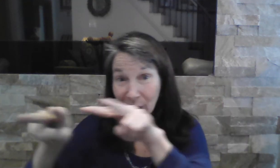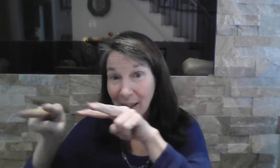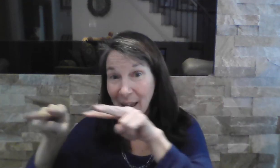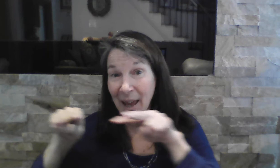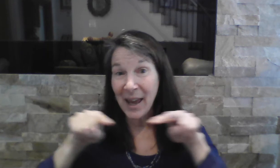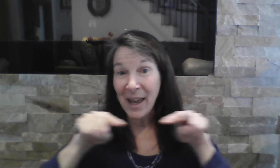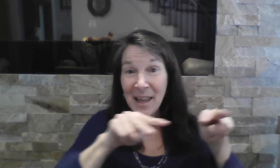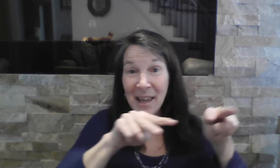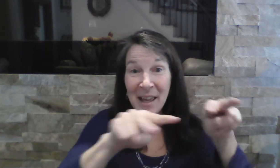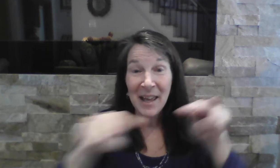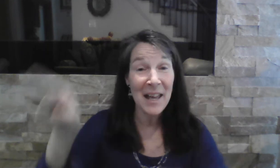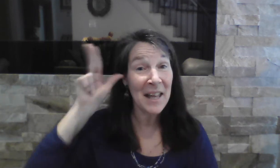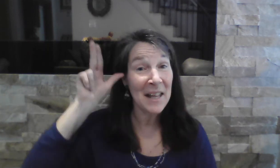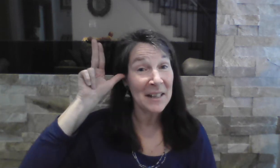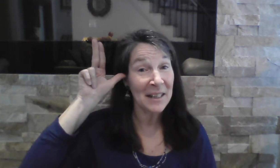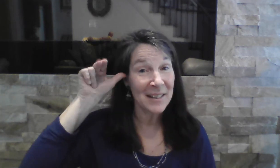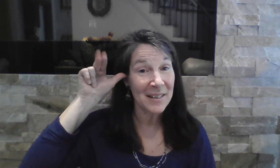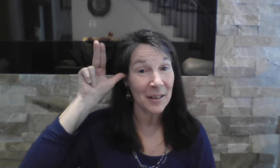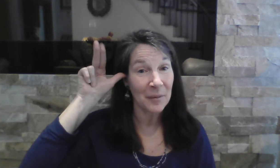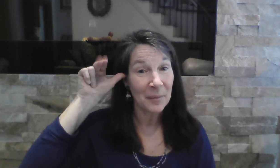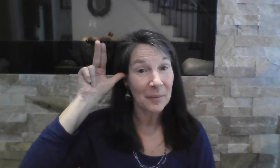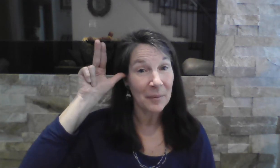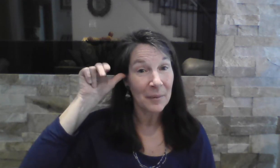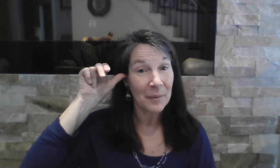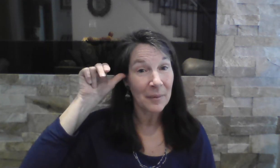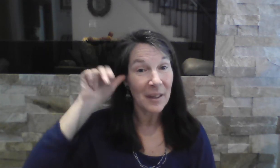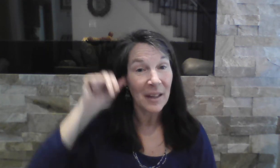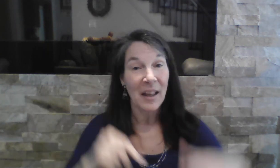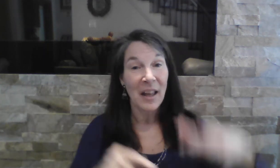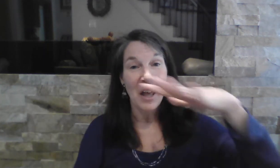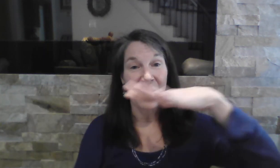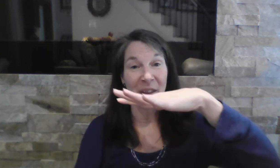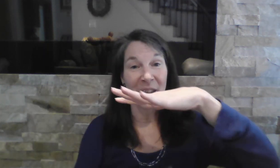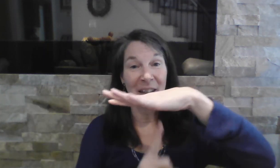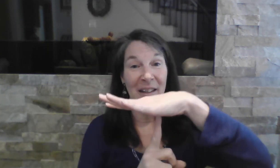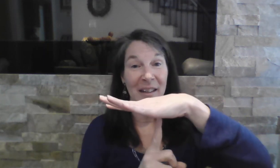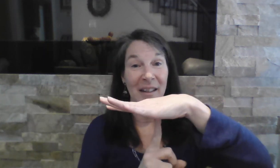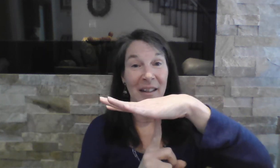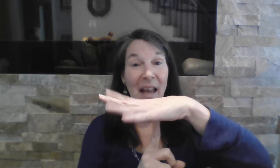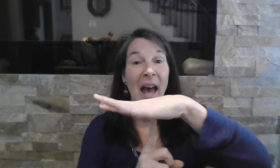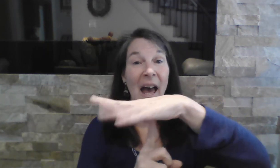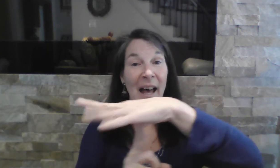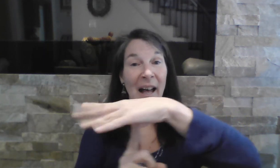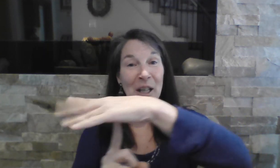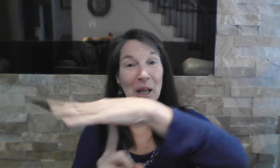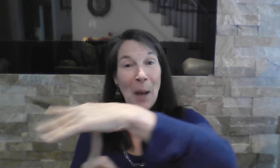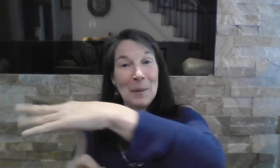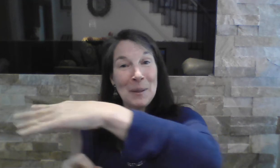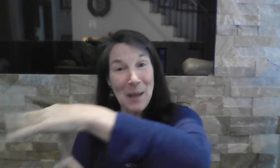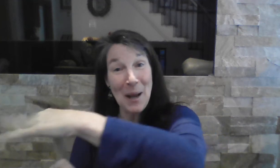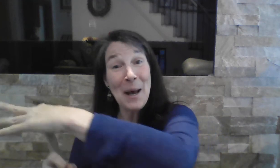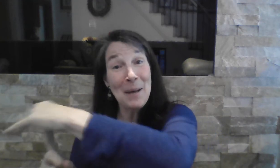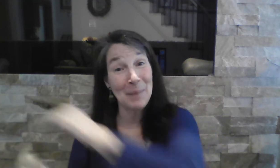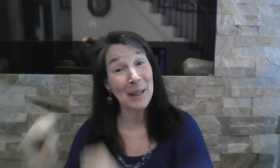and listen the helicopters come in